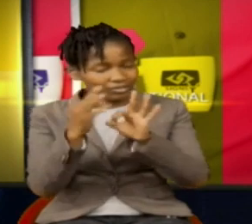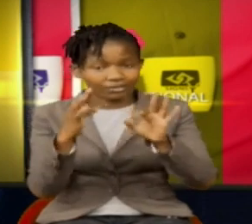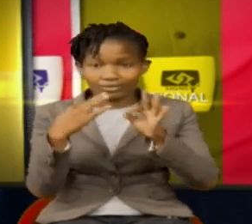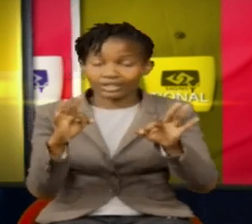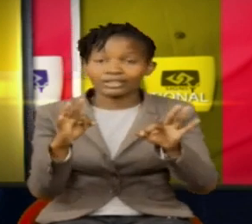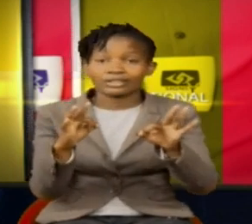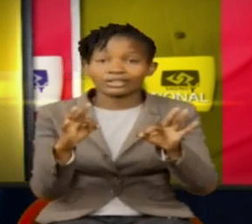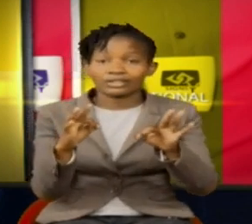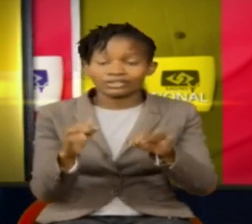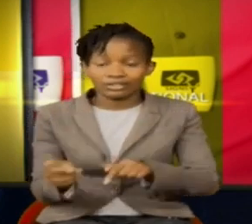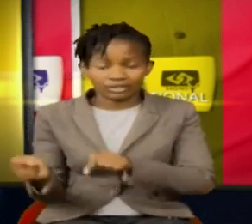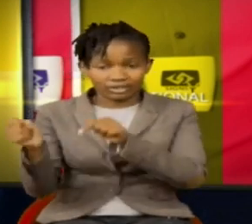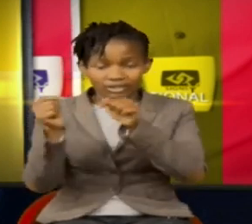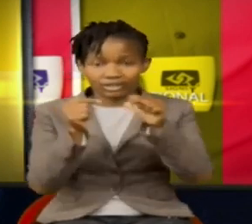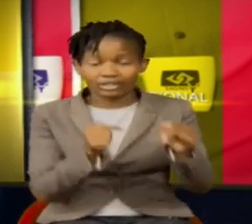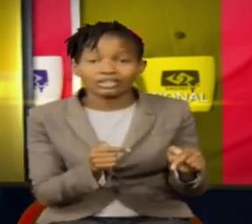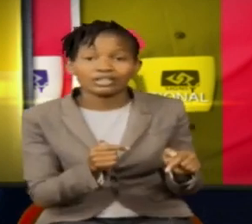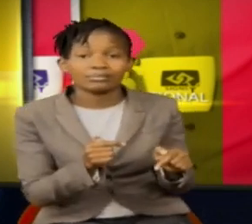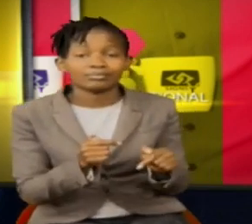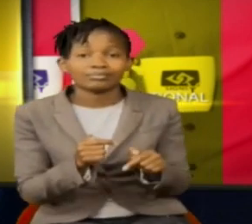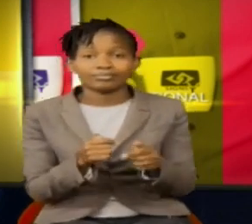of charge. Right.